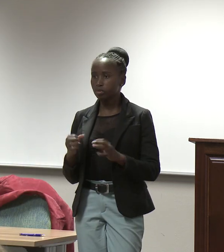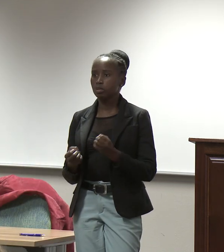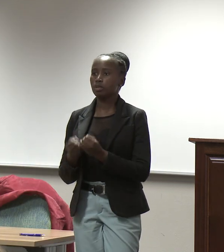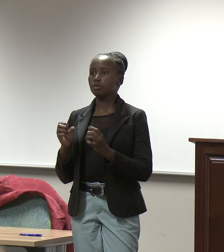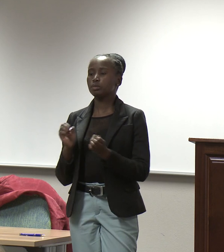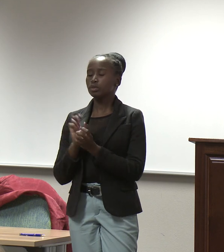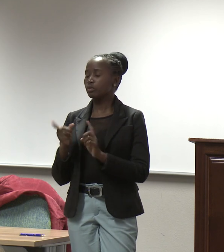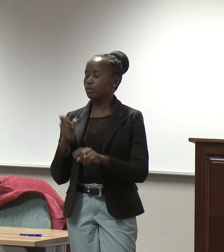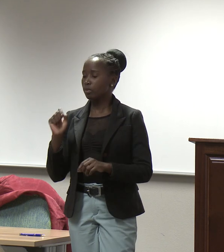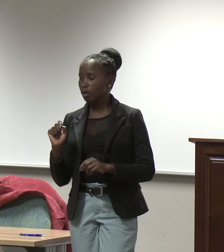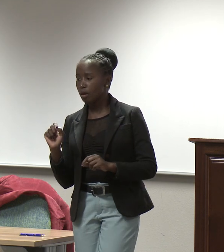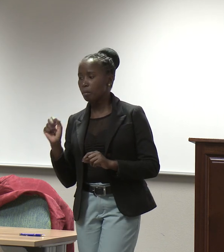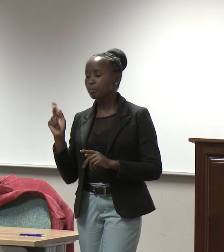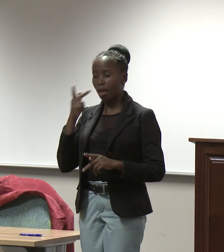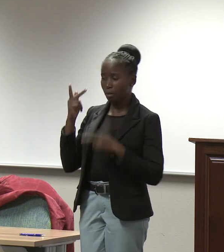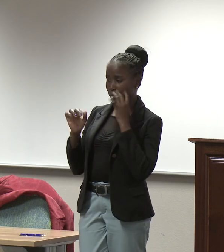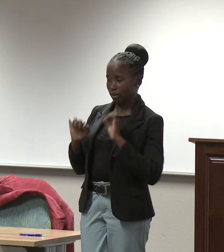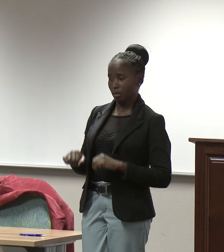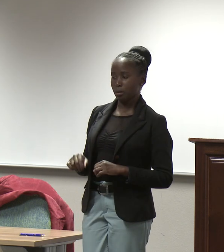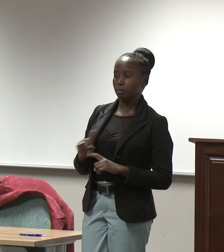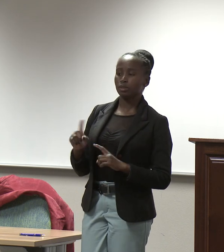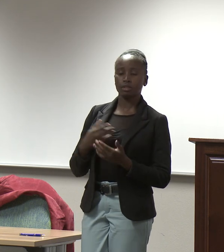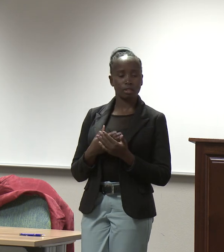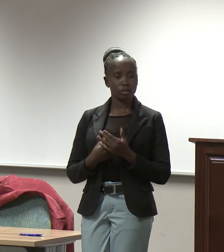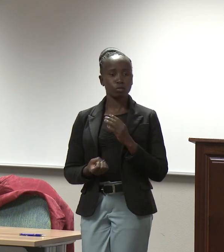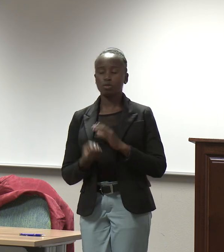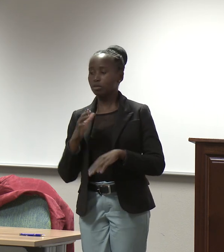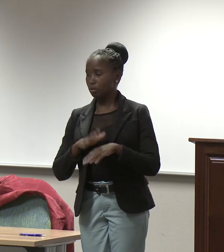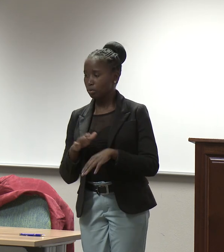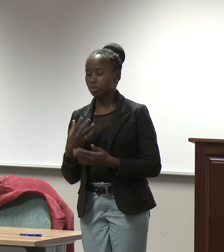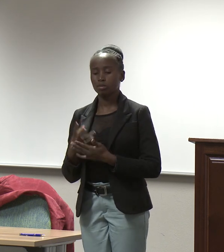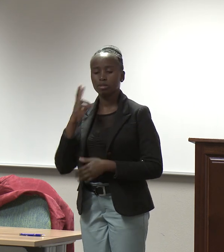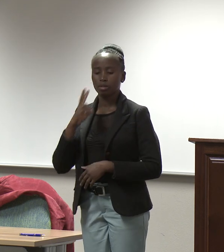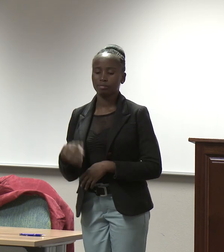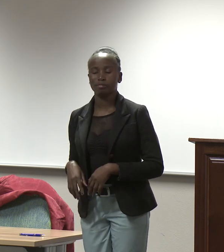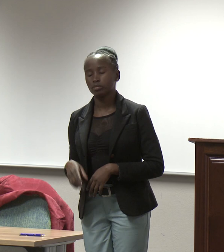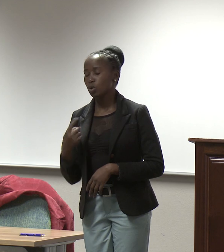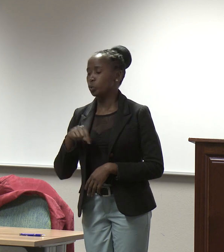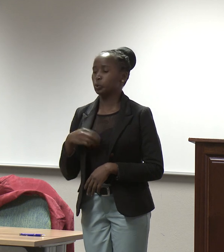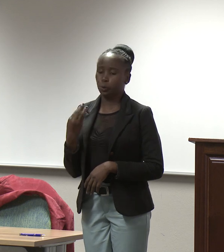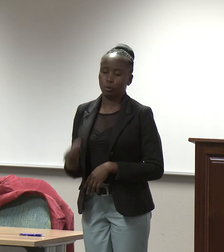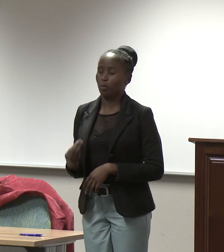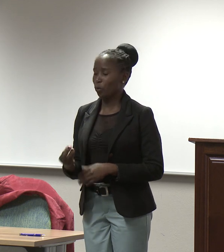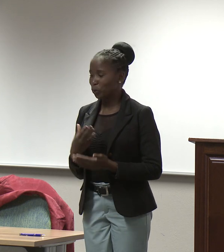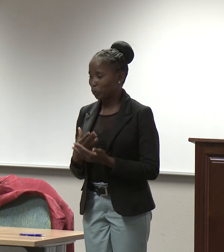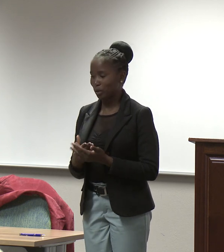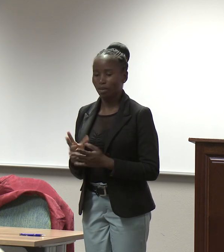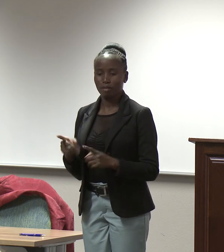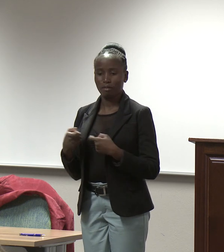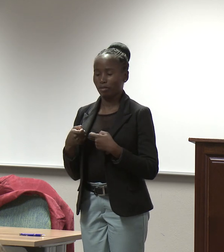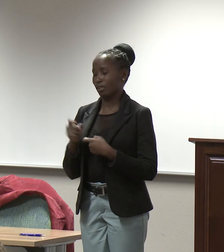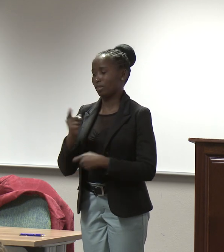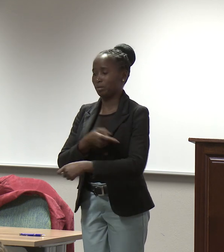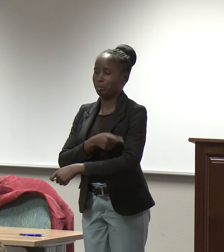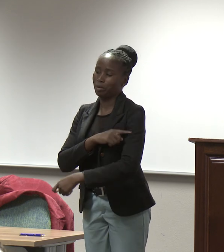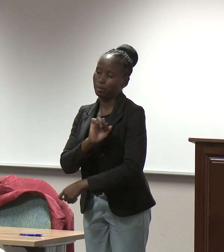dronification is miniaturizing us. We seem to be too small to fight this kind of power. And you